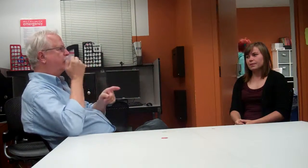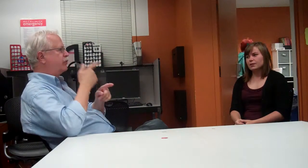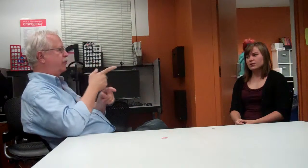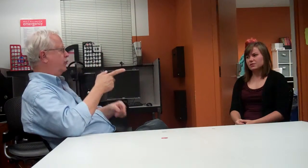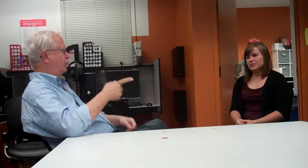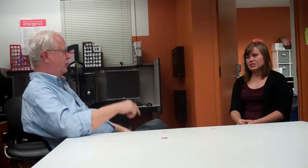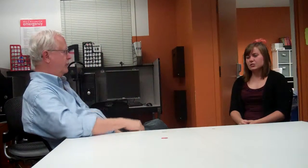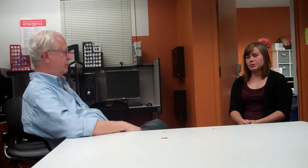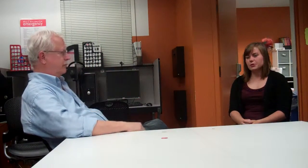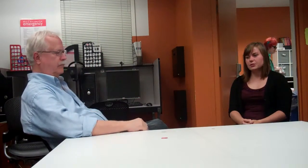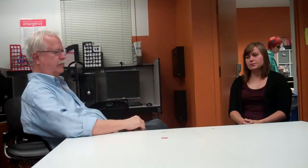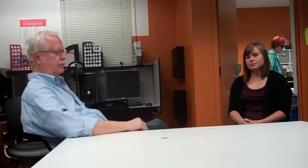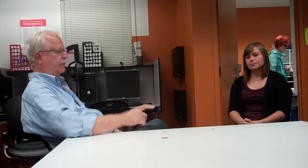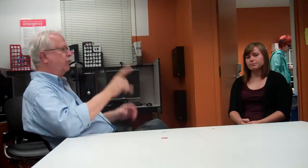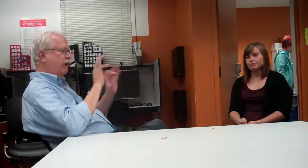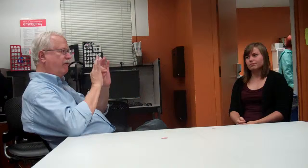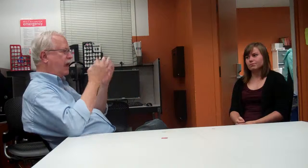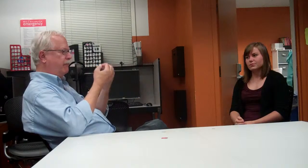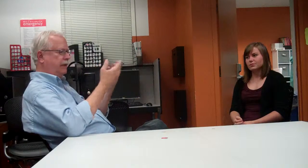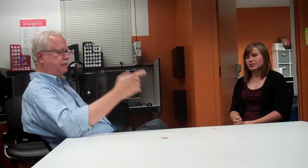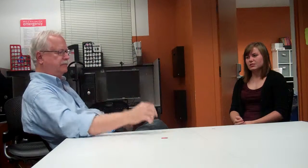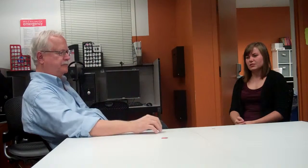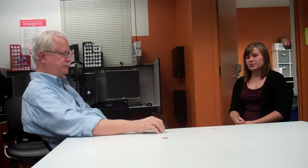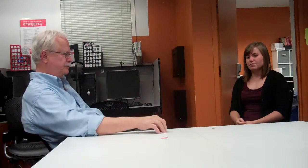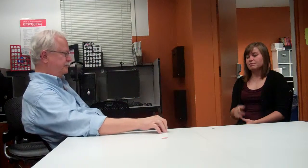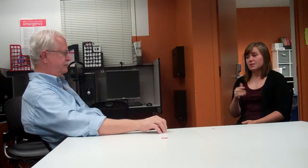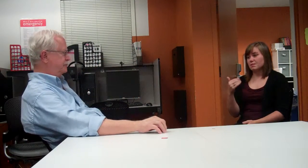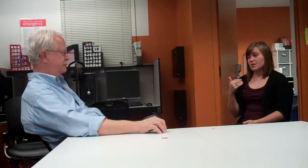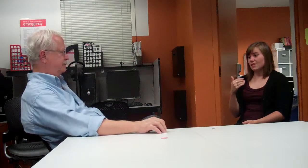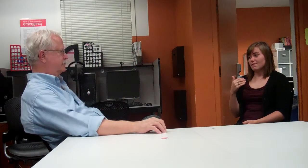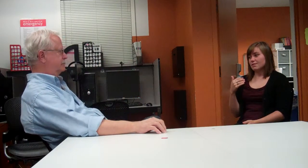Do you have any sisters or brothers? Yeah, I'm the youngest of 5 kids.